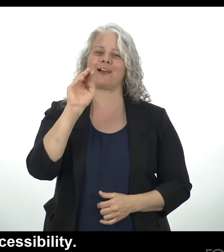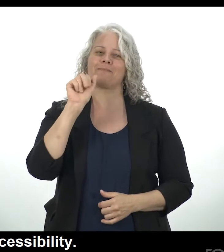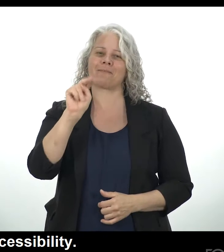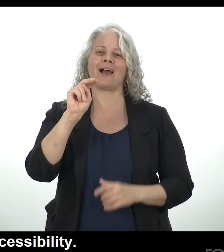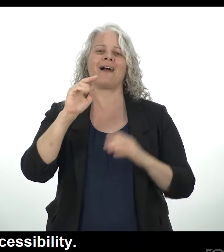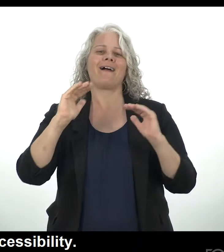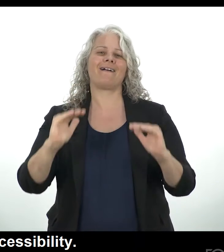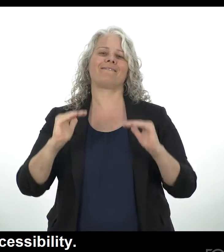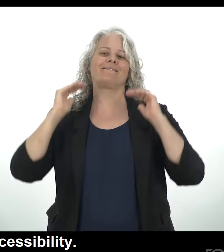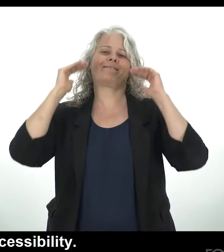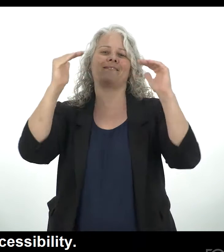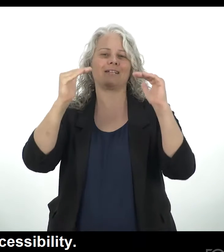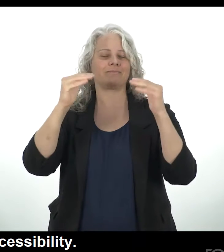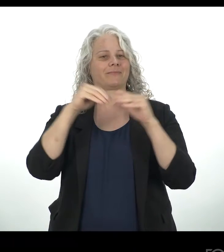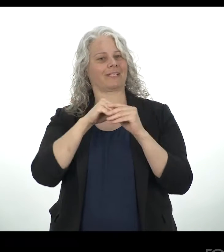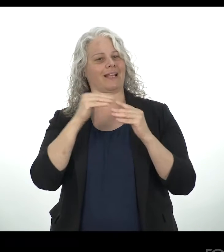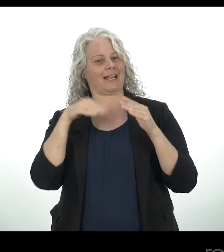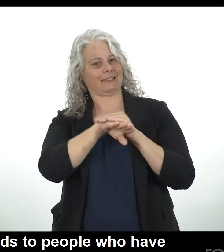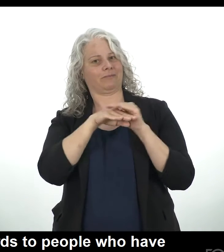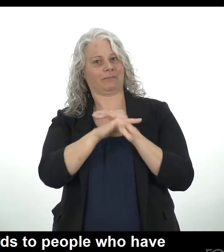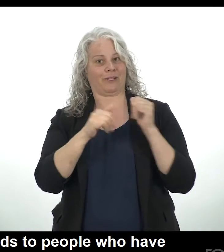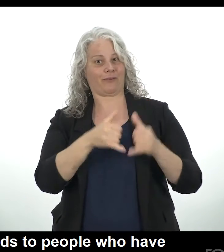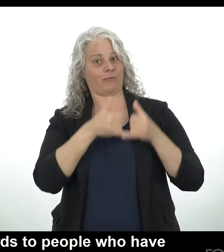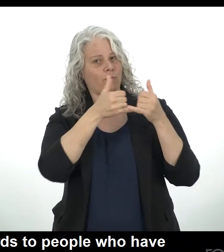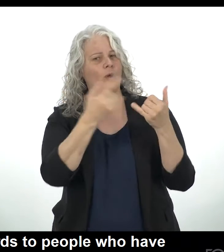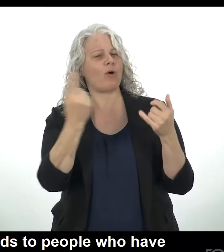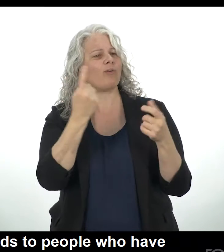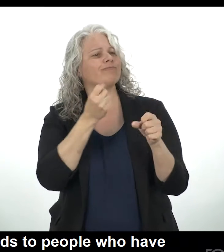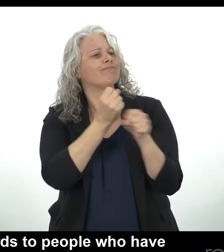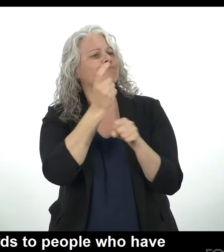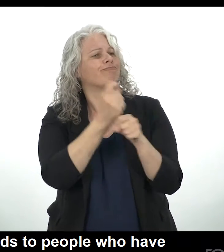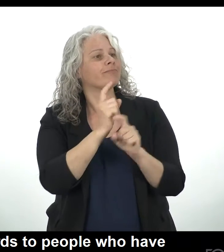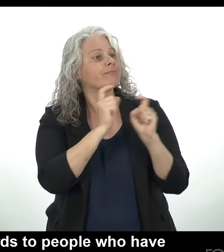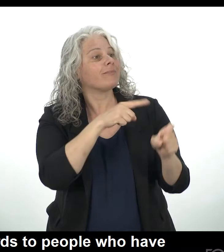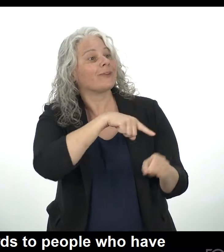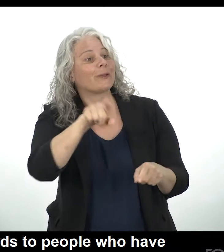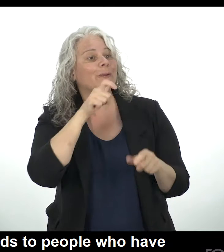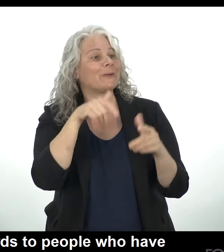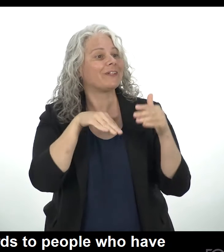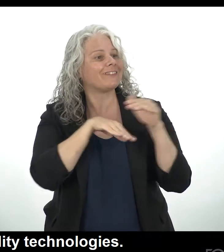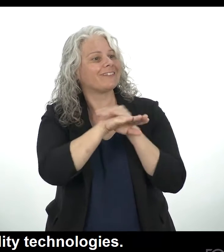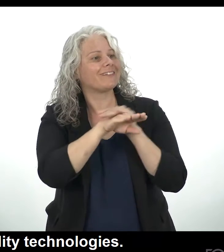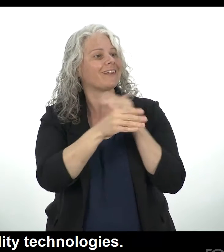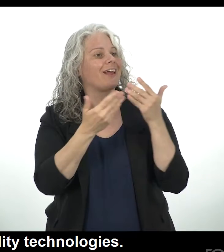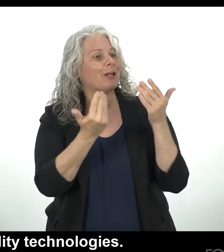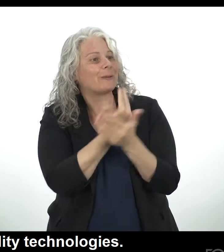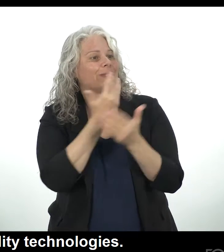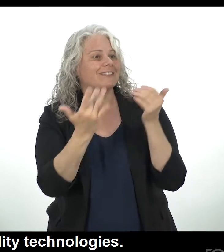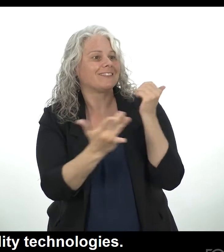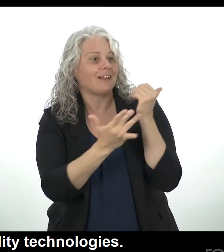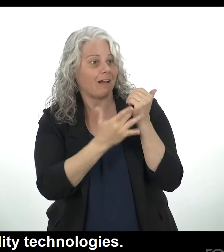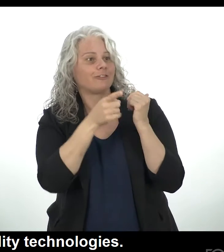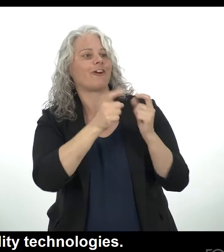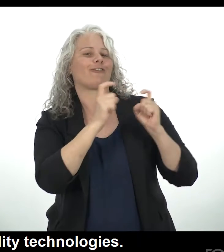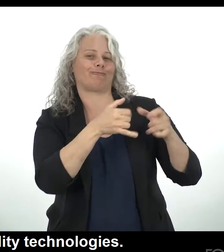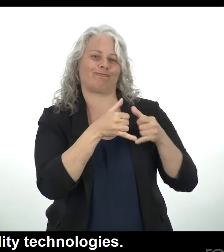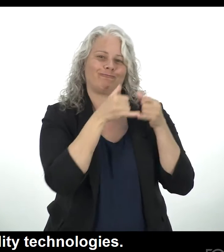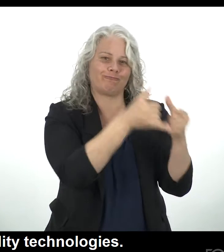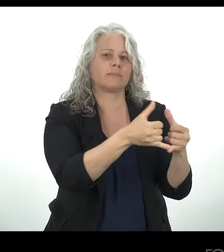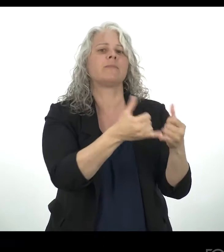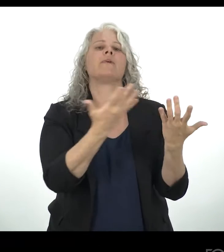Awards for Advancement in Accessibility. And typically, we present these awards to people who have developed new